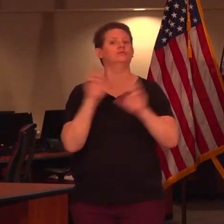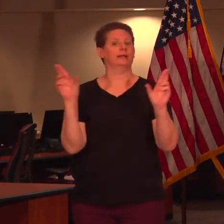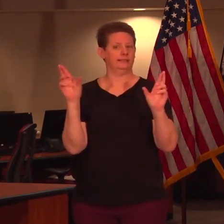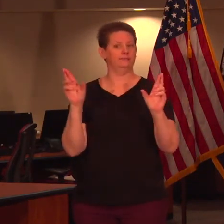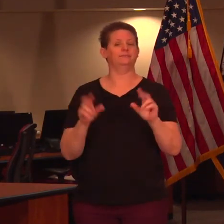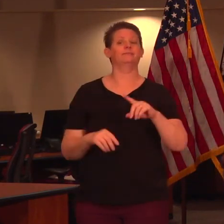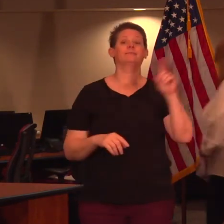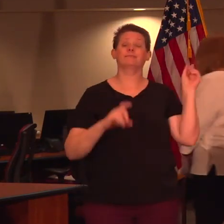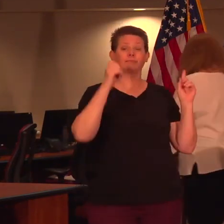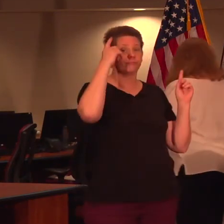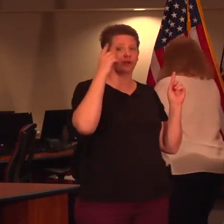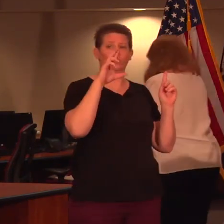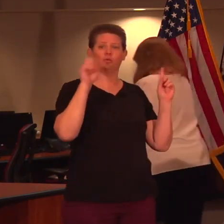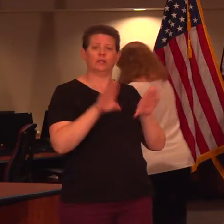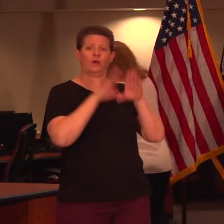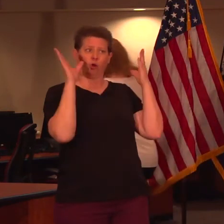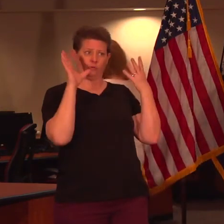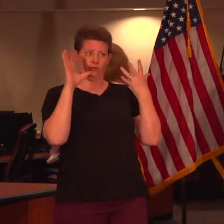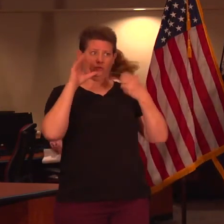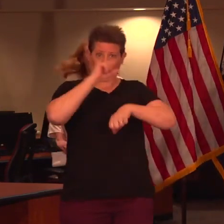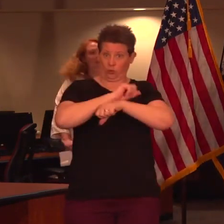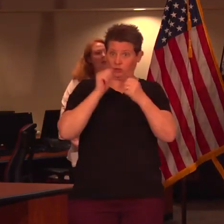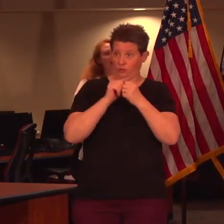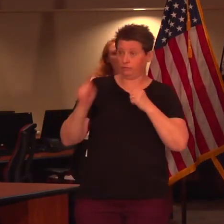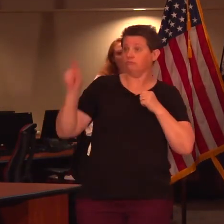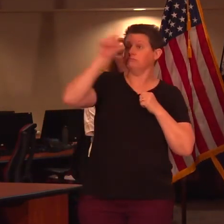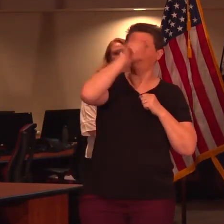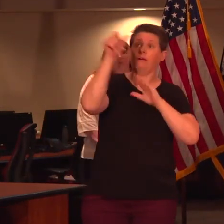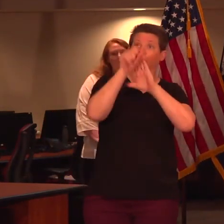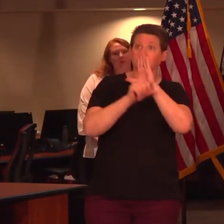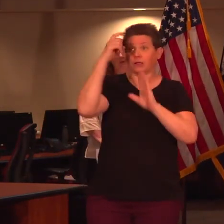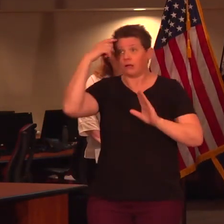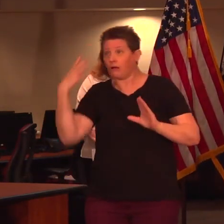this reopening, are you working with some of your fellow governors or states working together on this?